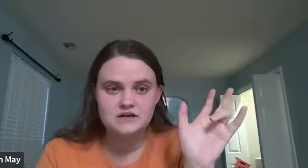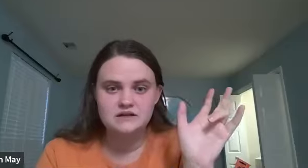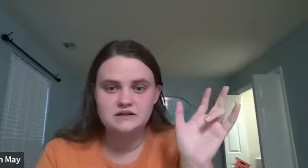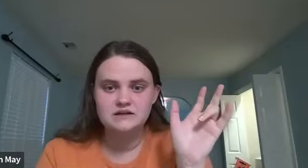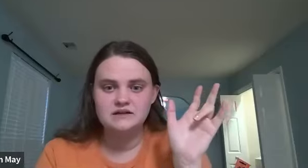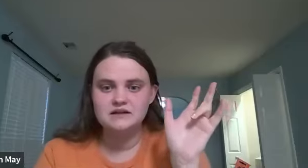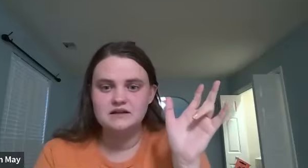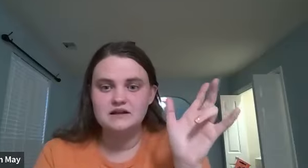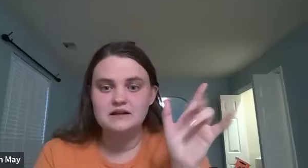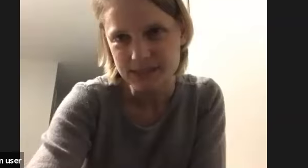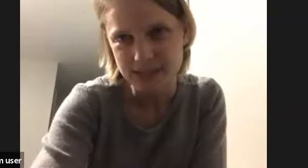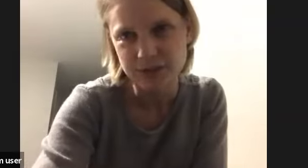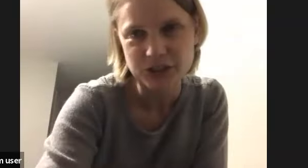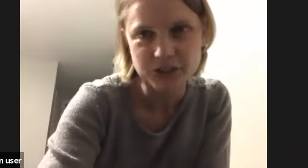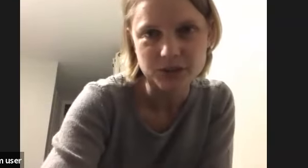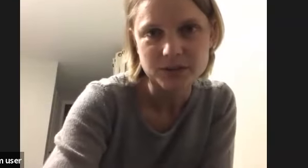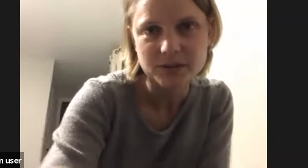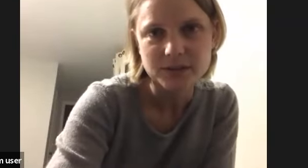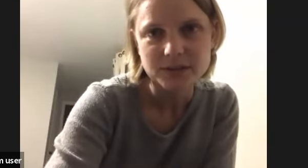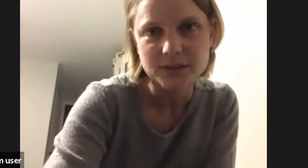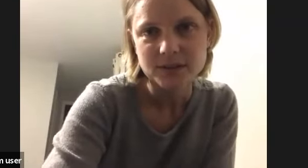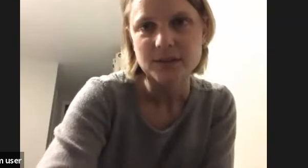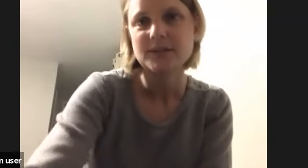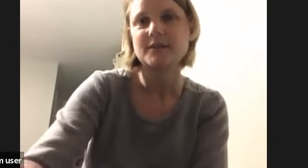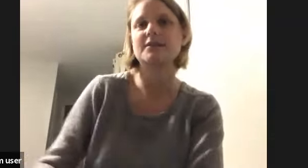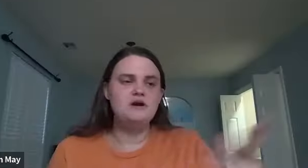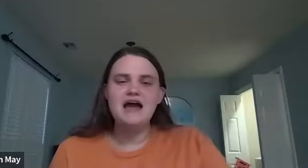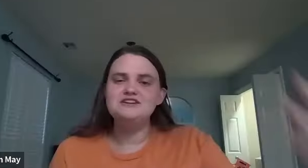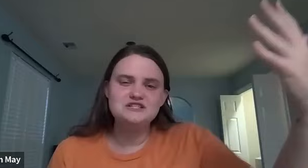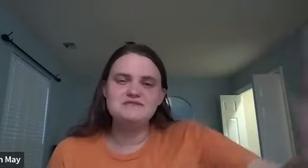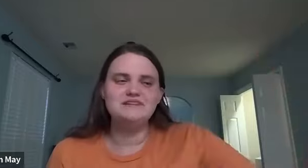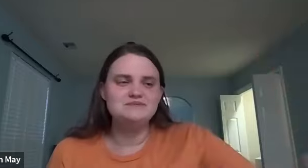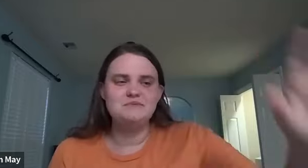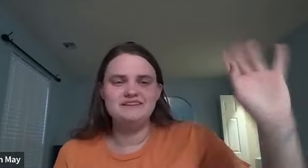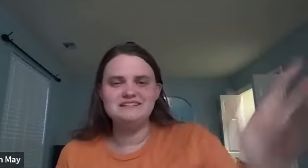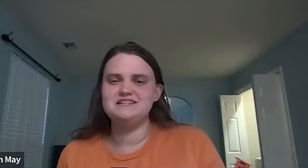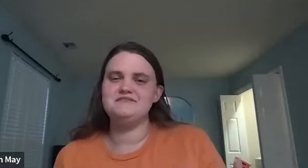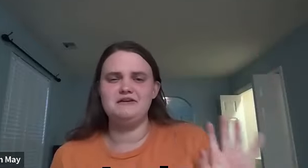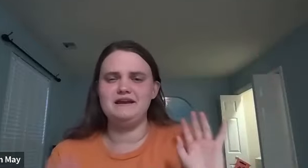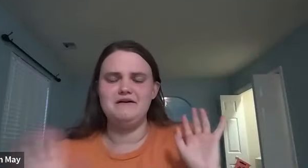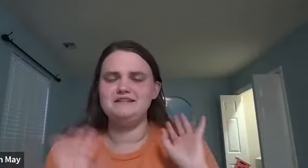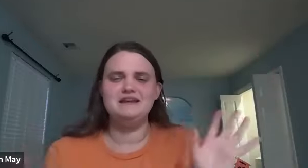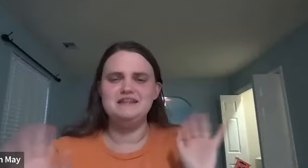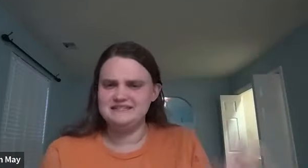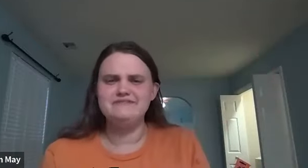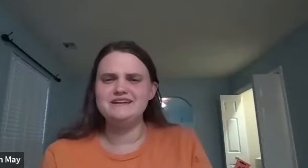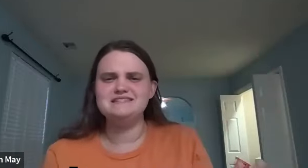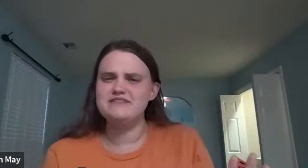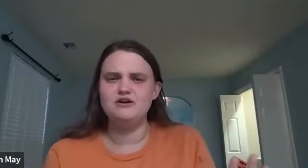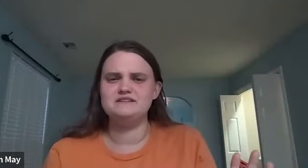someone? Yeah, I was asking for church too. Yes, thank you. Sorry, I usually have a list, but my list is not there right now. I feel like I say that all the